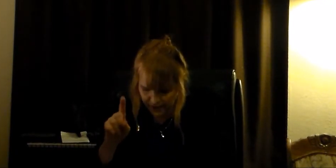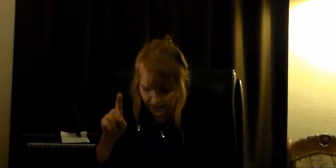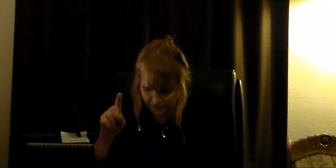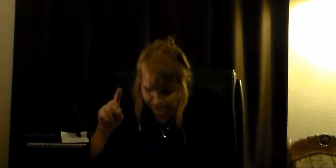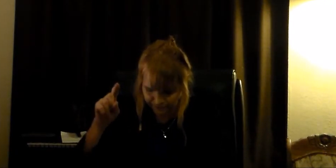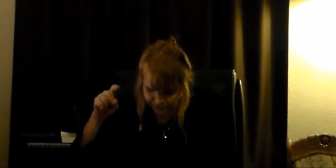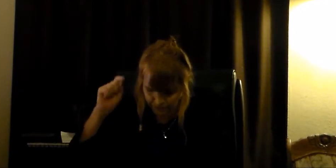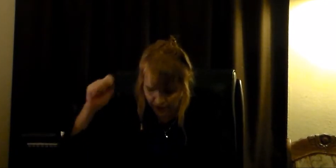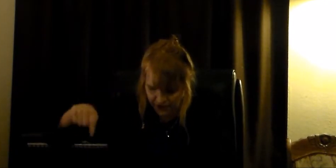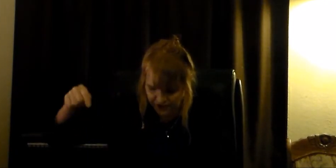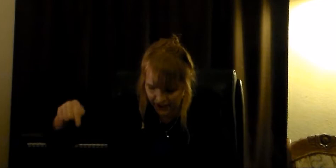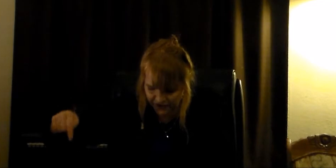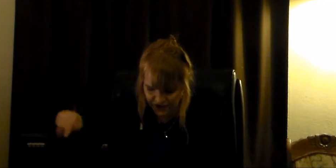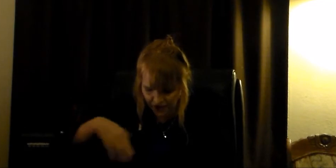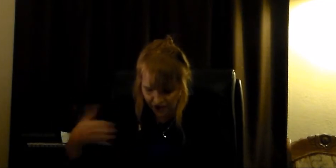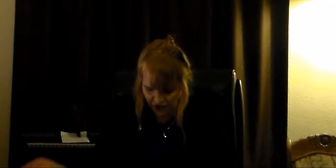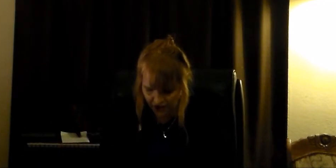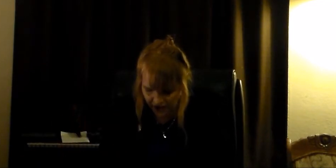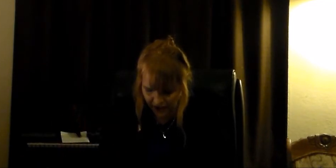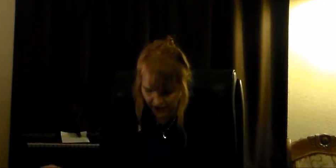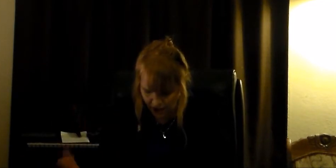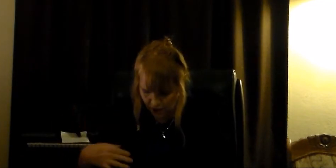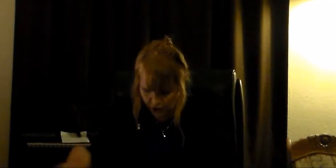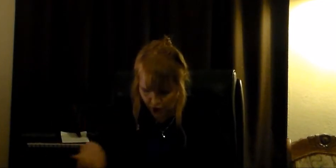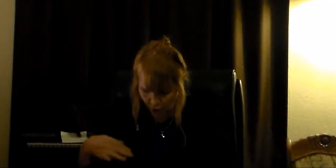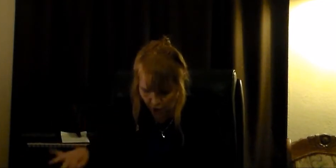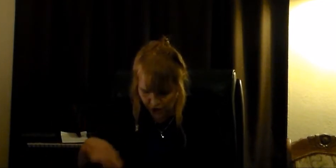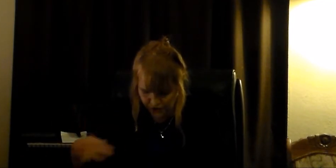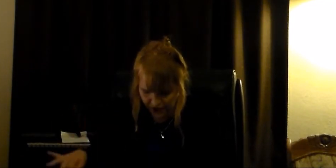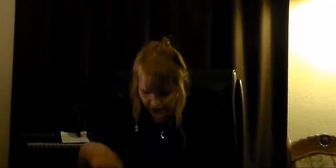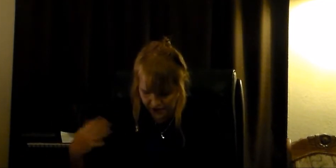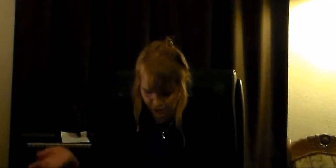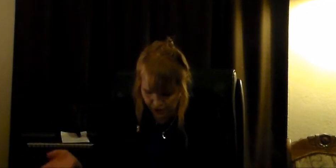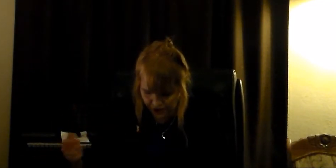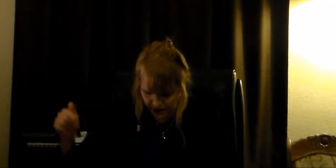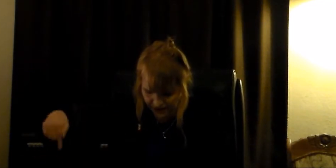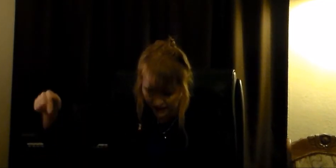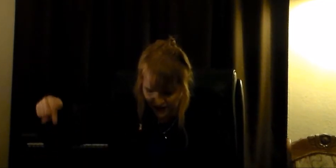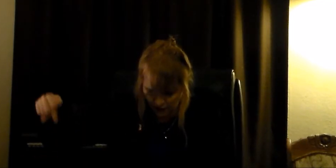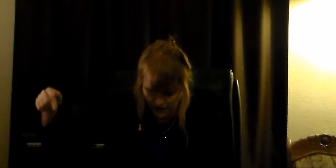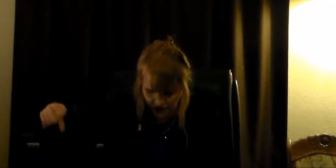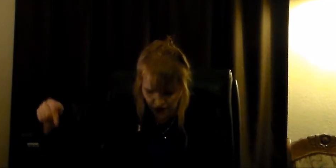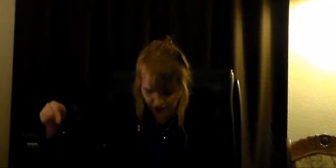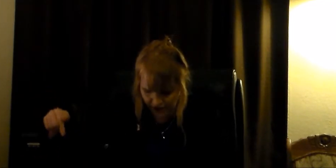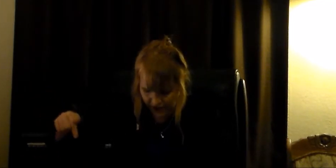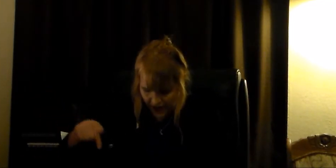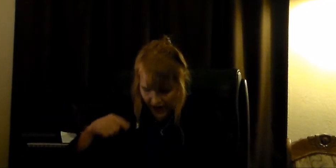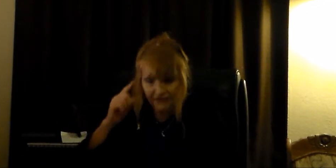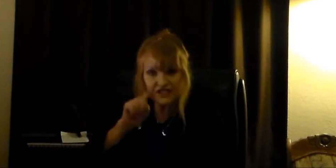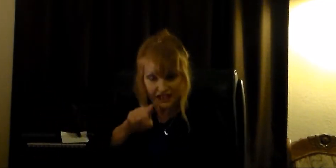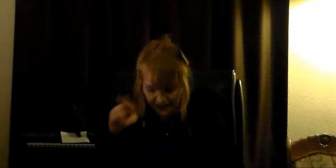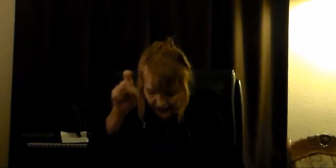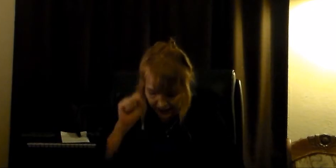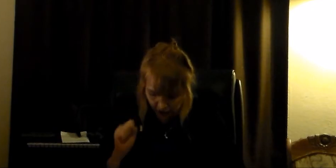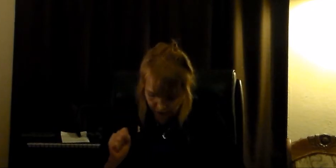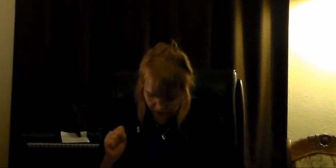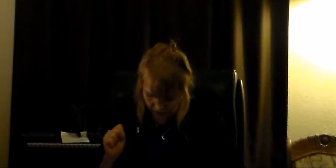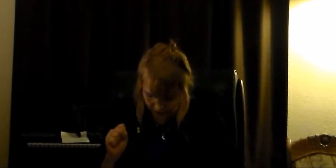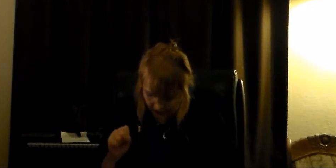them. Death eternally. No one or thing is worth death, hell eternally. I've seen hell.